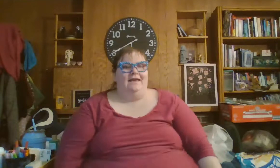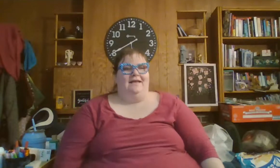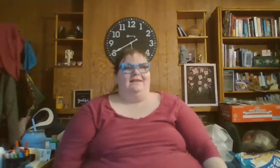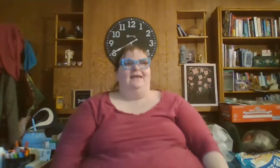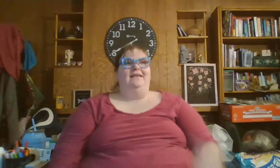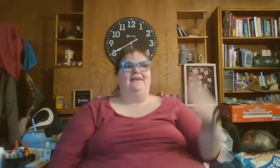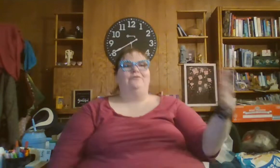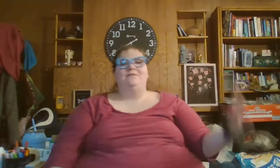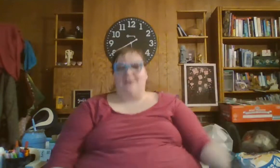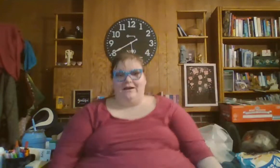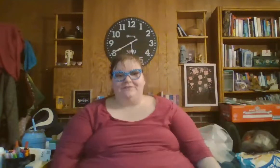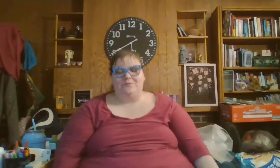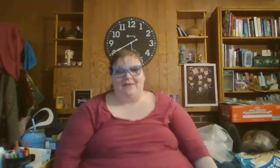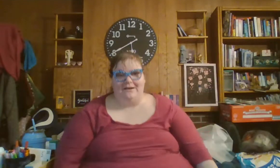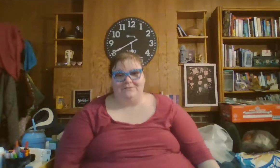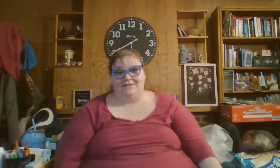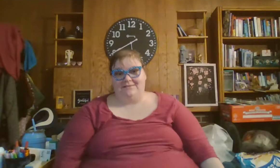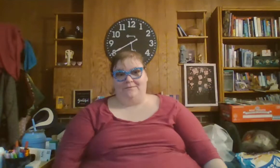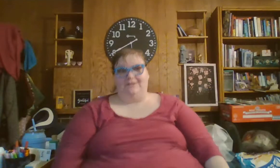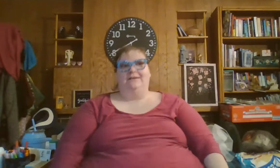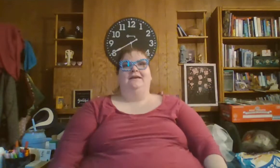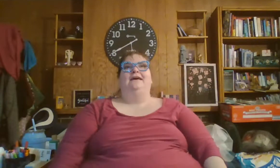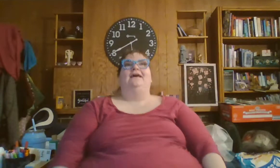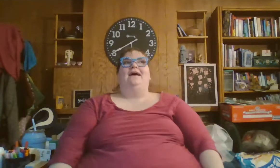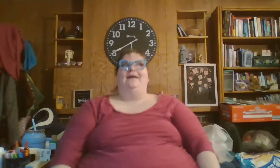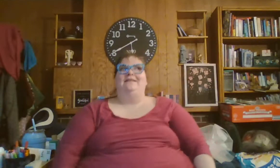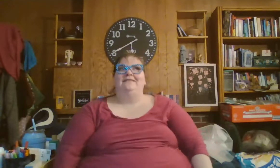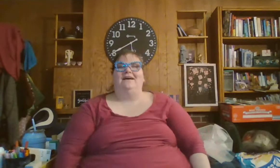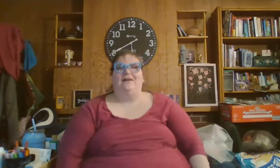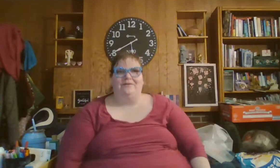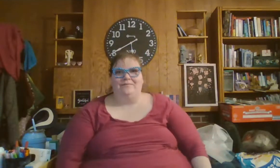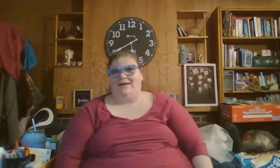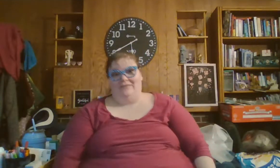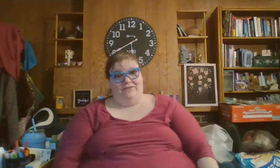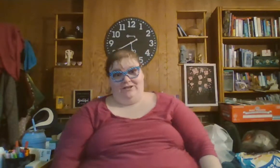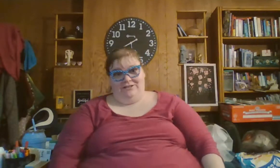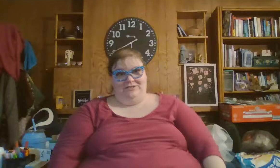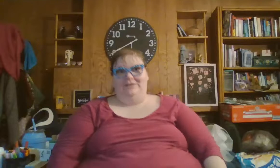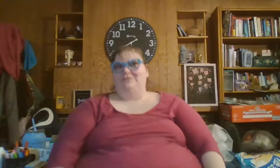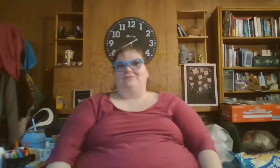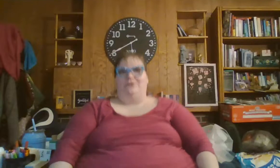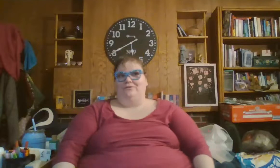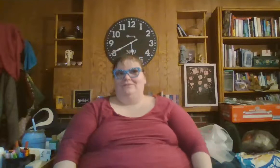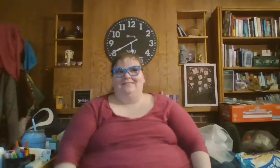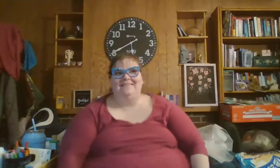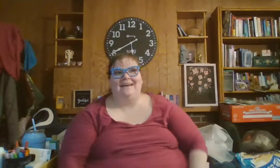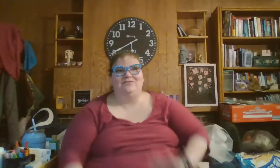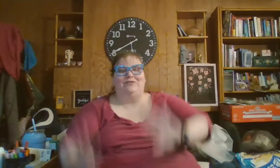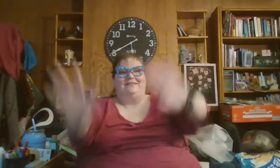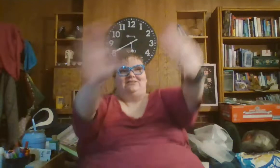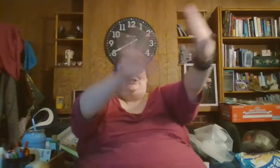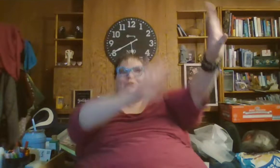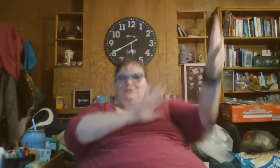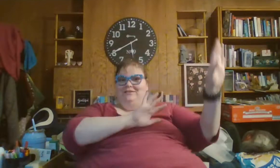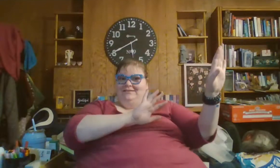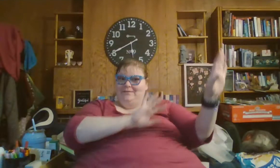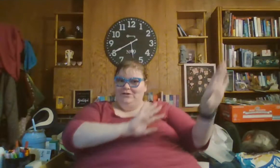And that room is the hottest room in the house in the summer. And I don't have air conditioning. So that door gets closed in the summer and